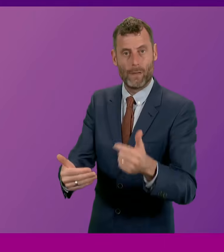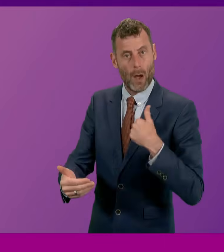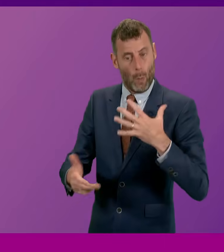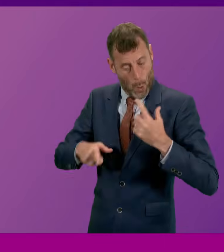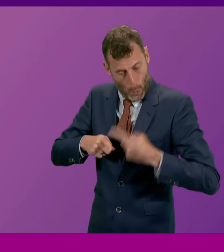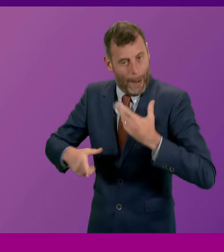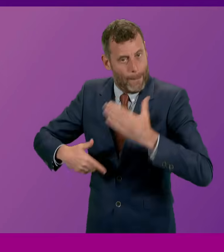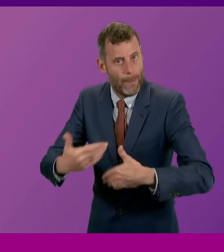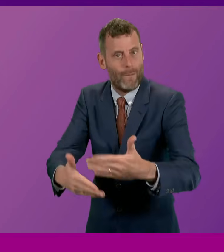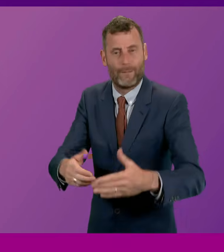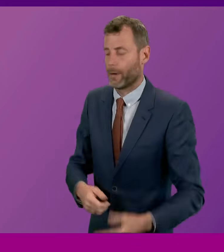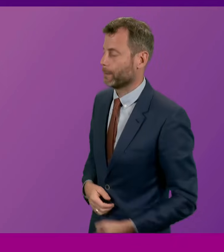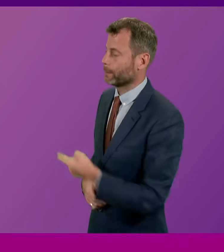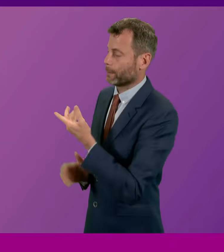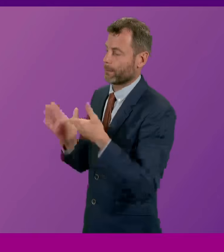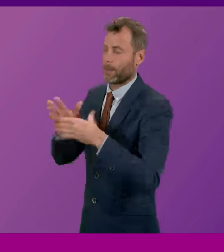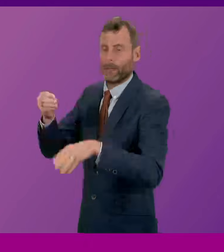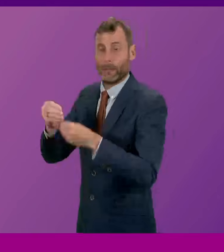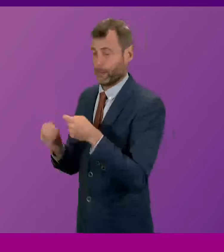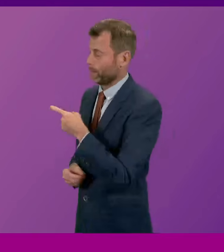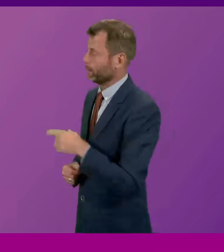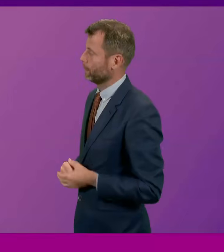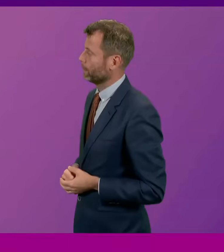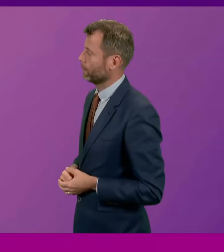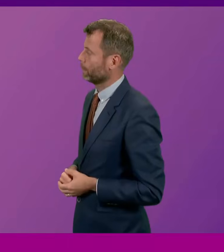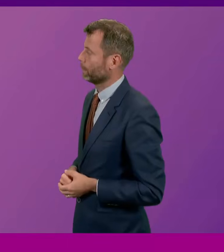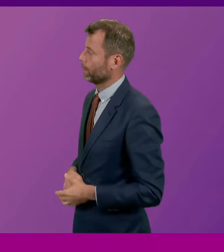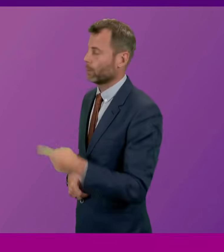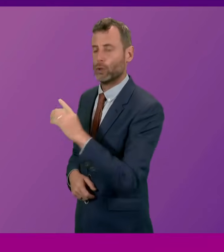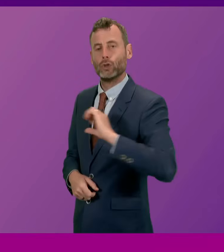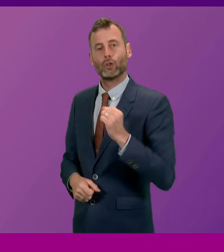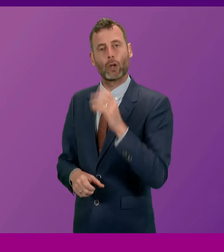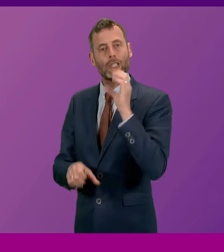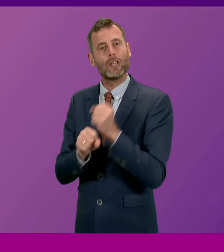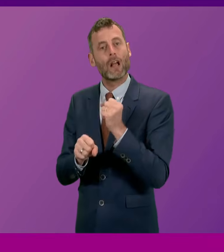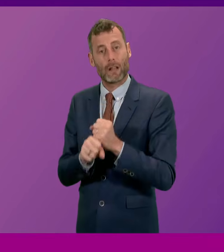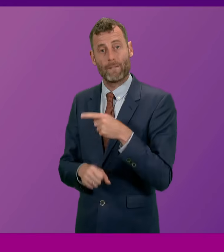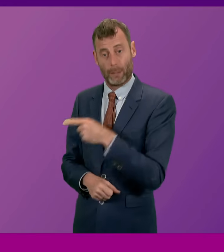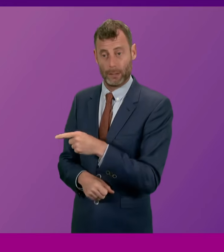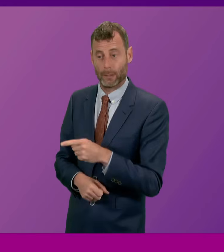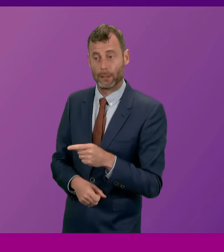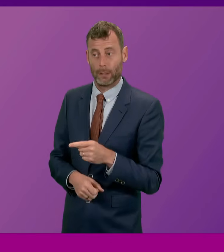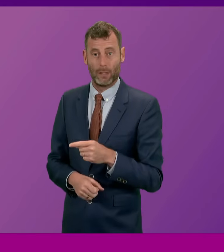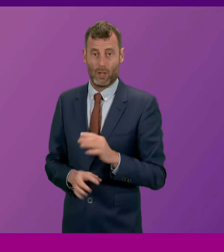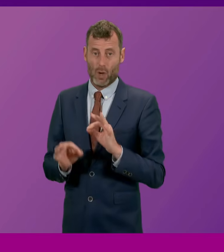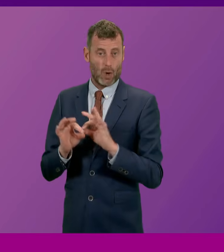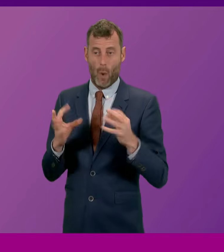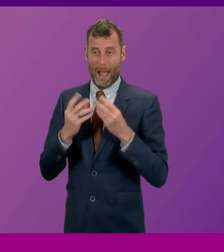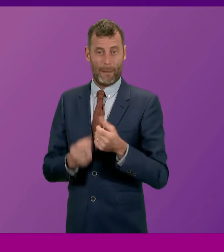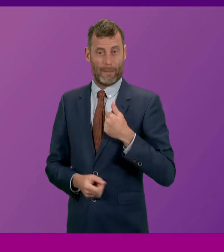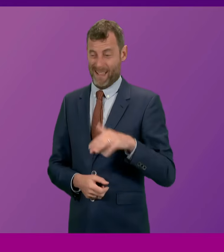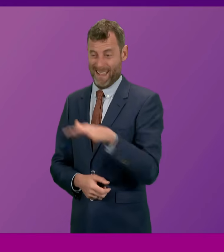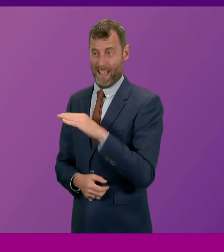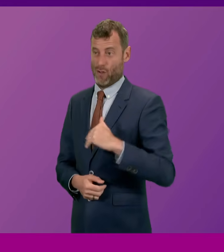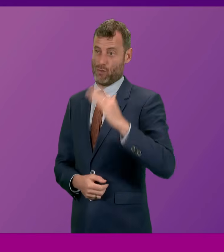do. Brief supplementary, Mercedes Vialba. The Scottish Government does my constituents in the North East no favours by